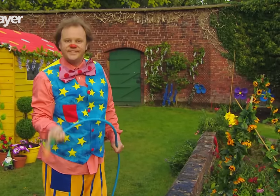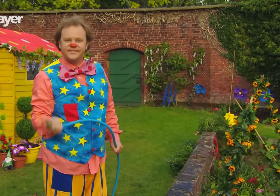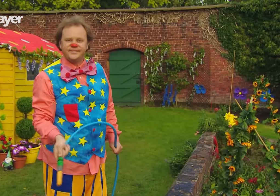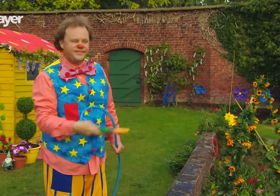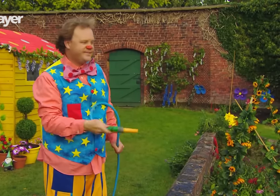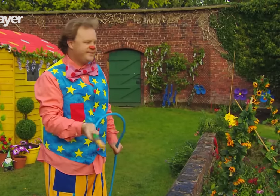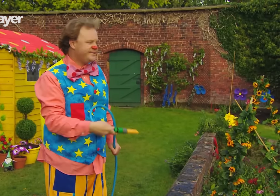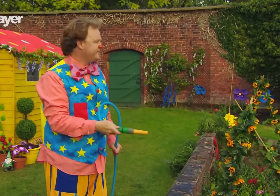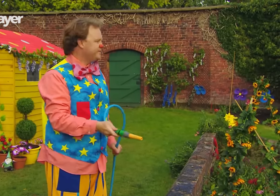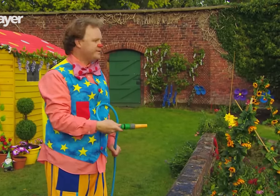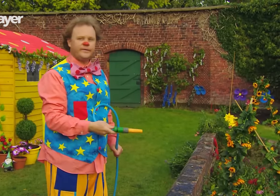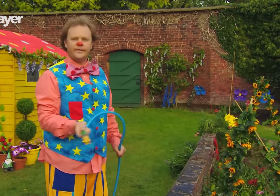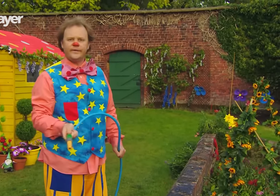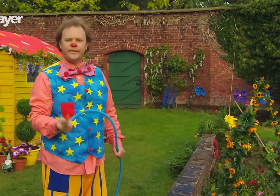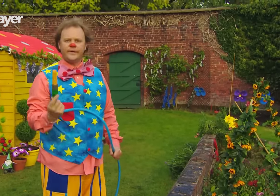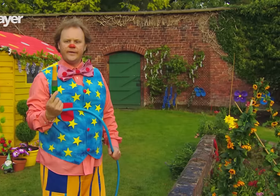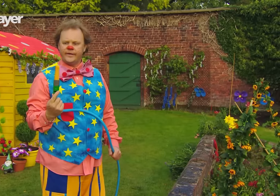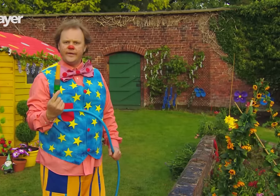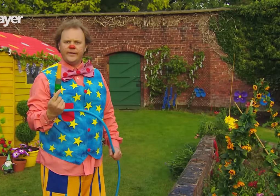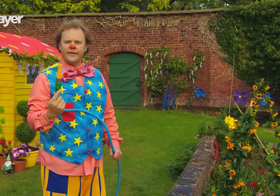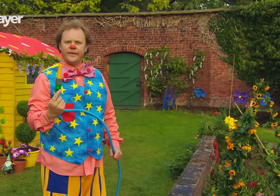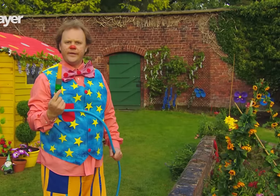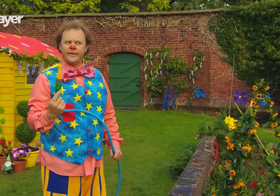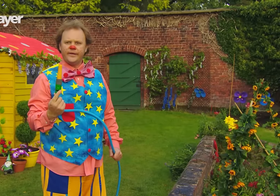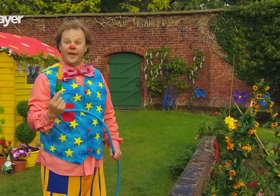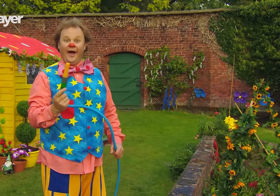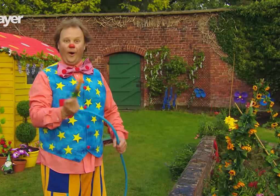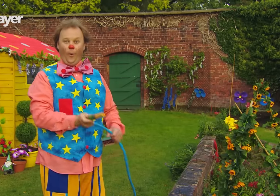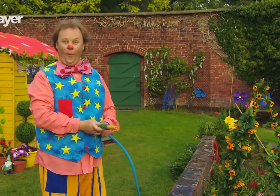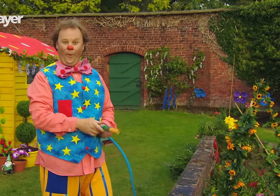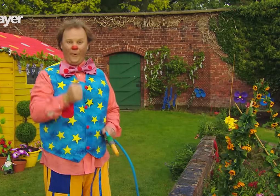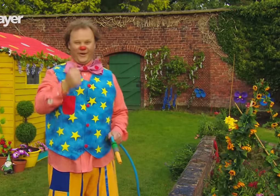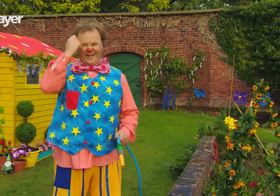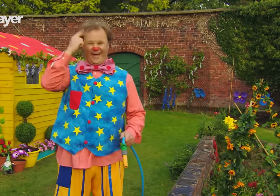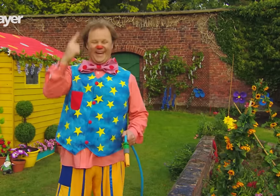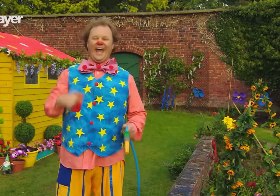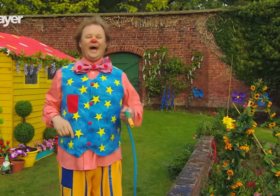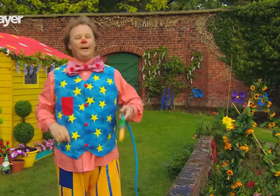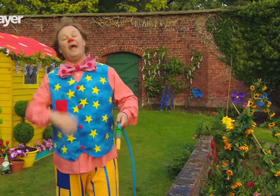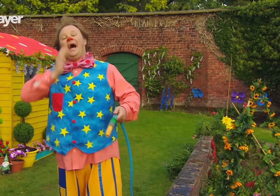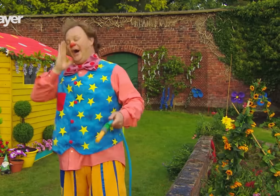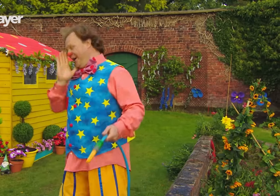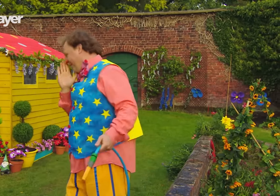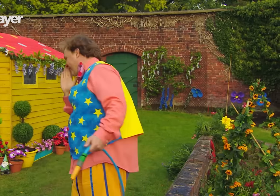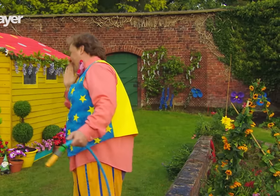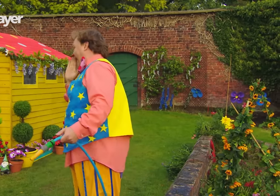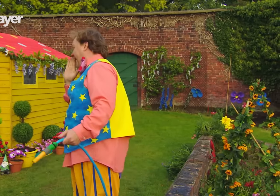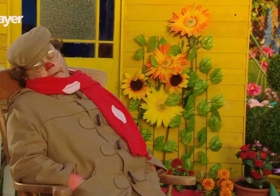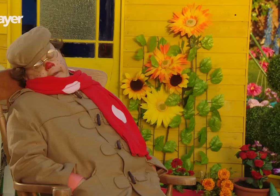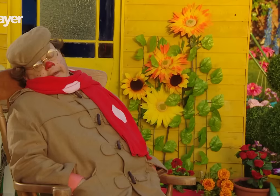Mr. Tumble, can you ask Grandad Tumble to turn the tap on? Oh, good idea! Oh, Grandad...